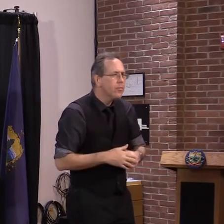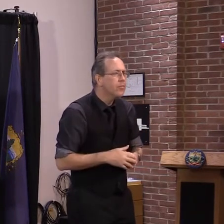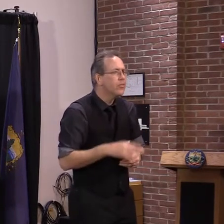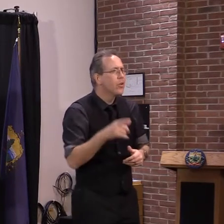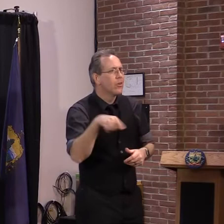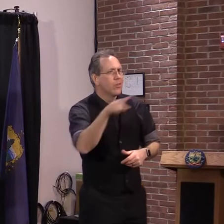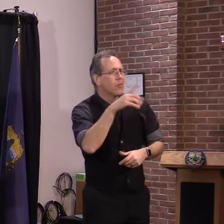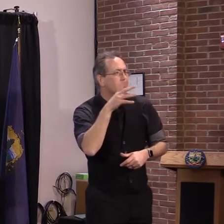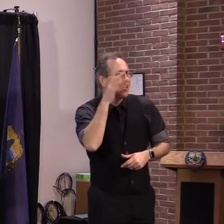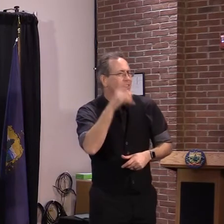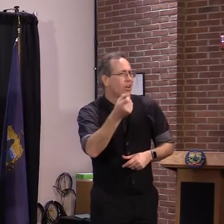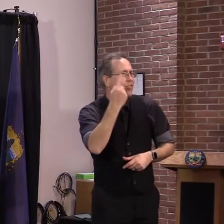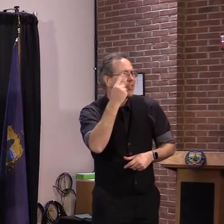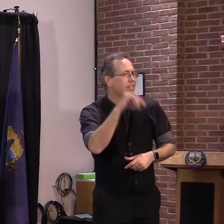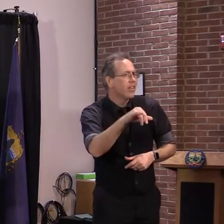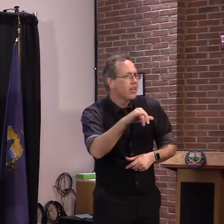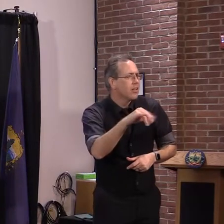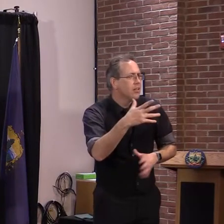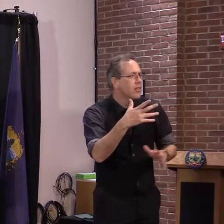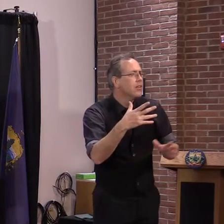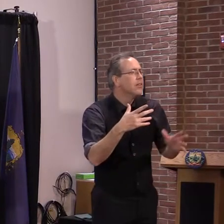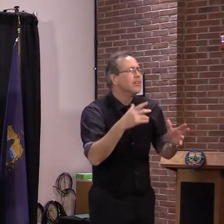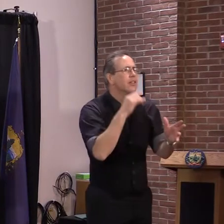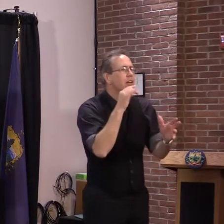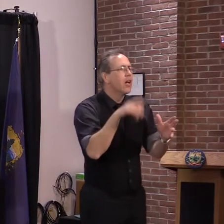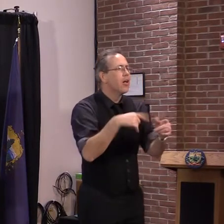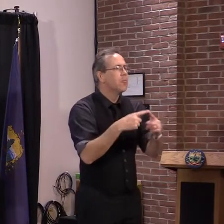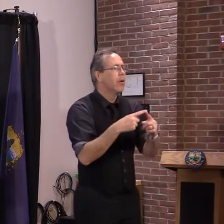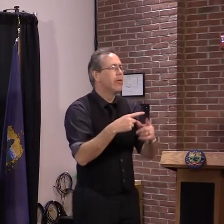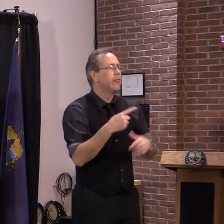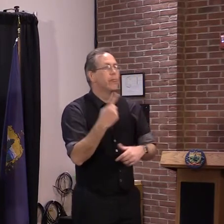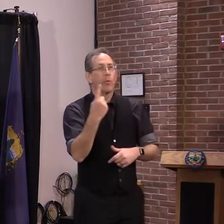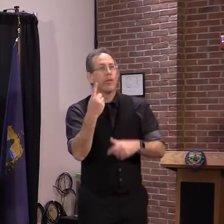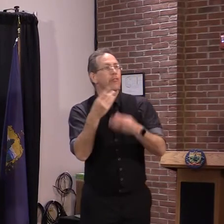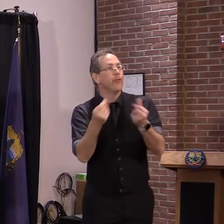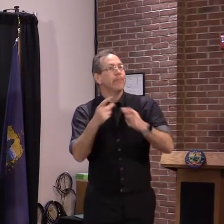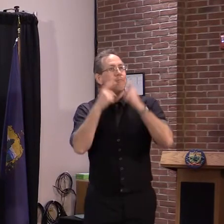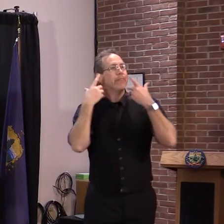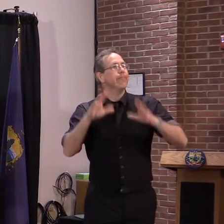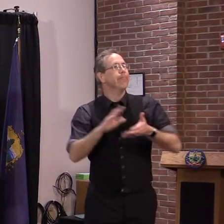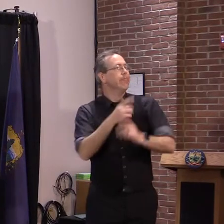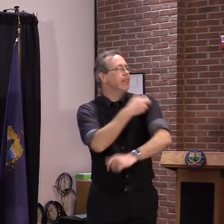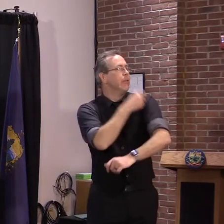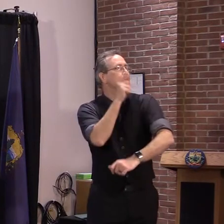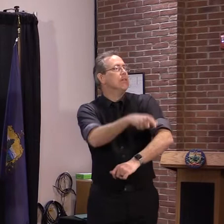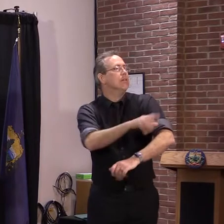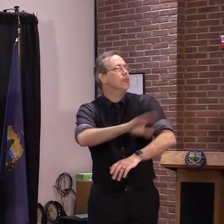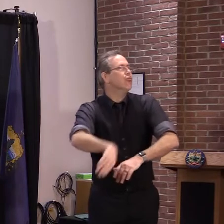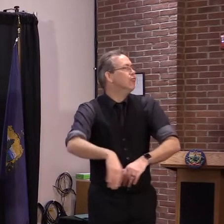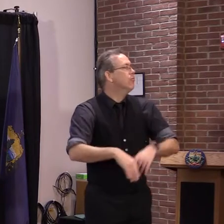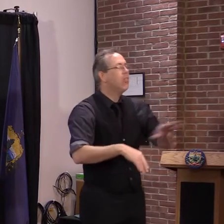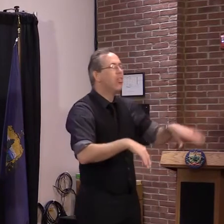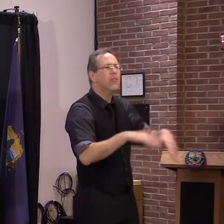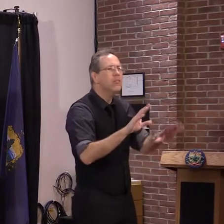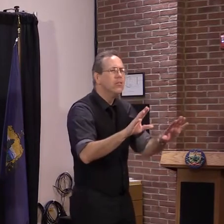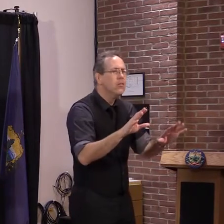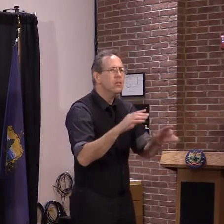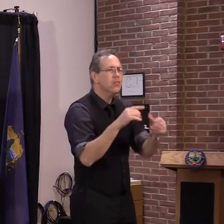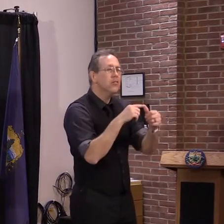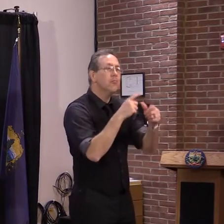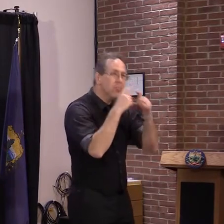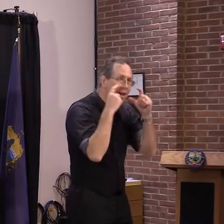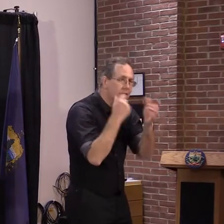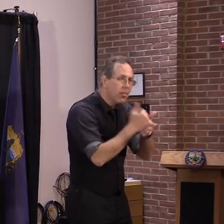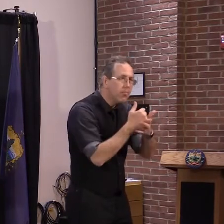that it's not one particular point that is being taken in